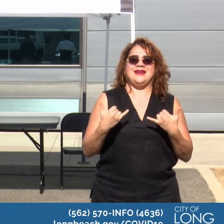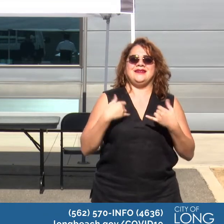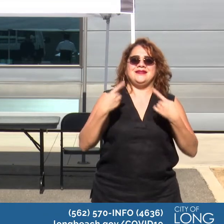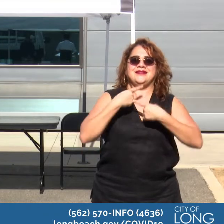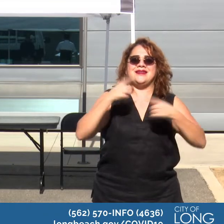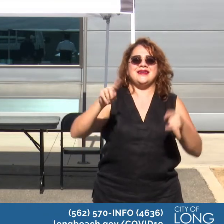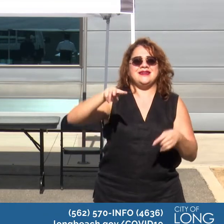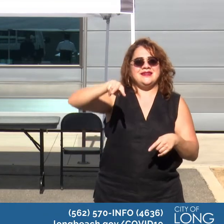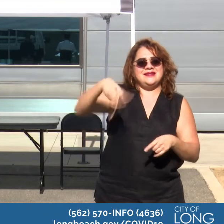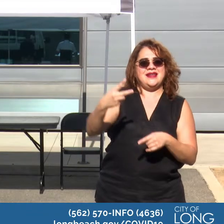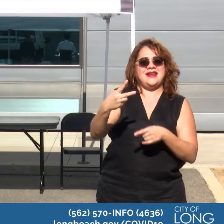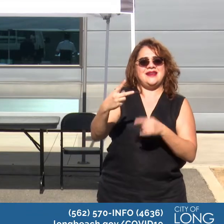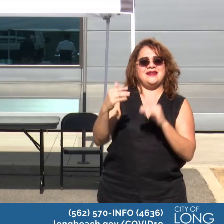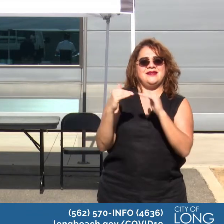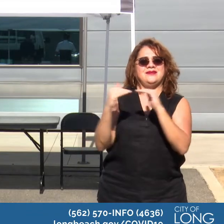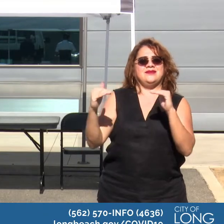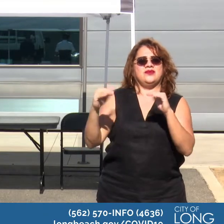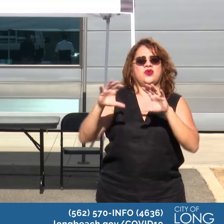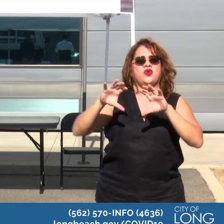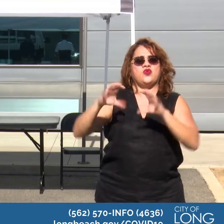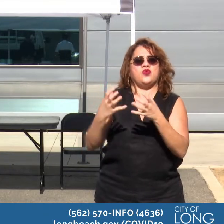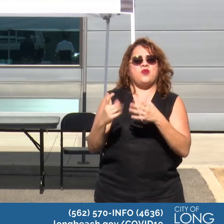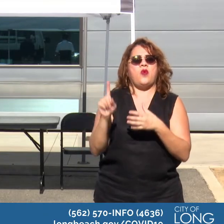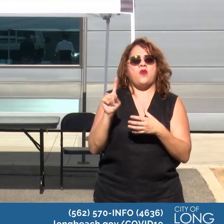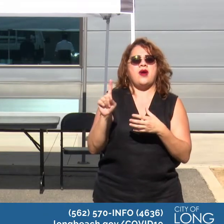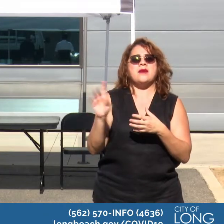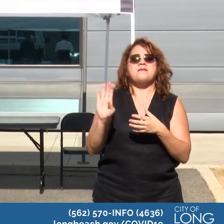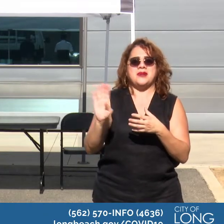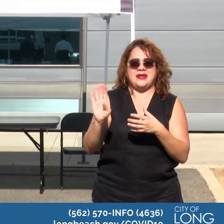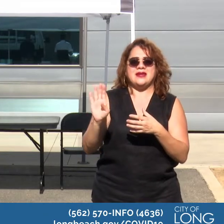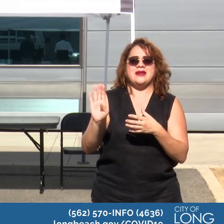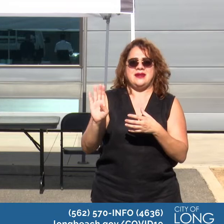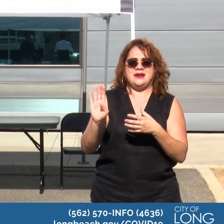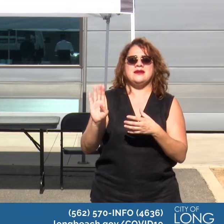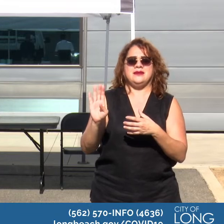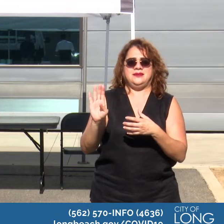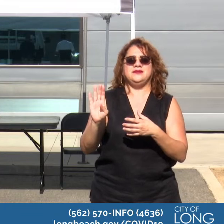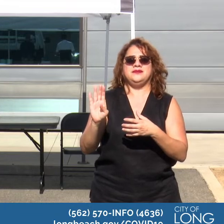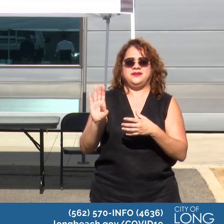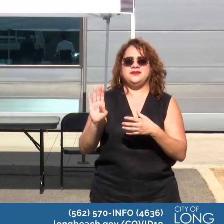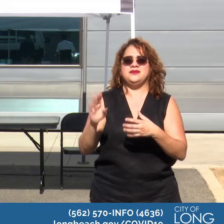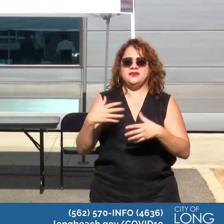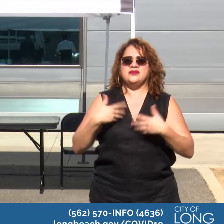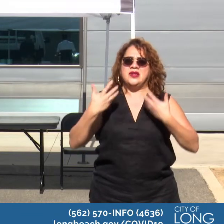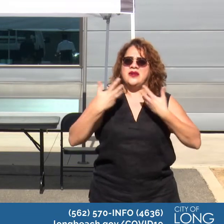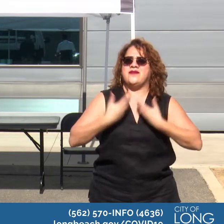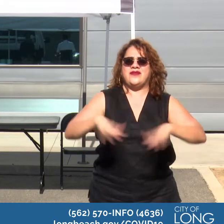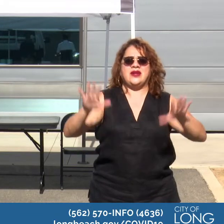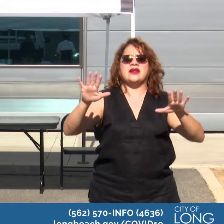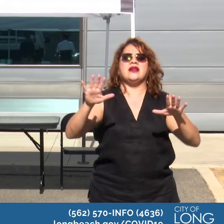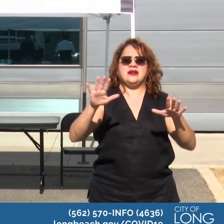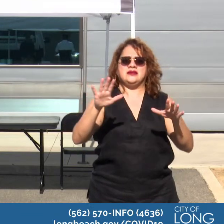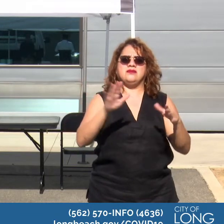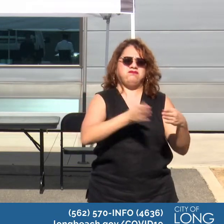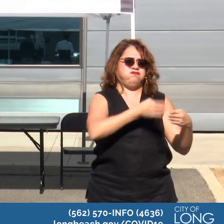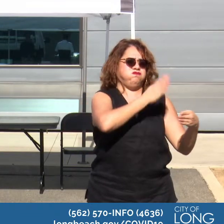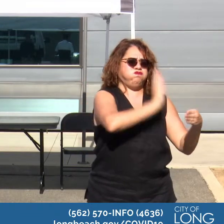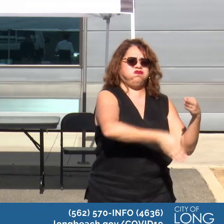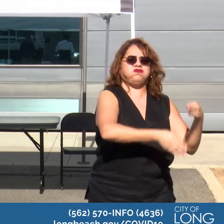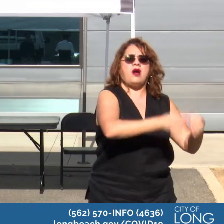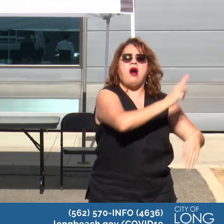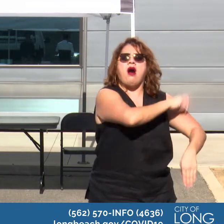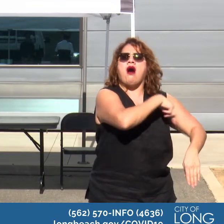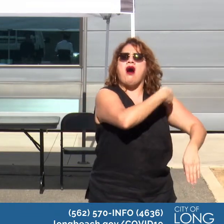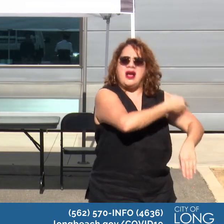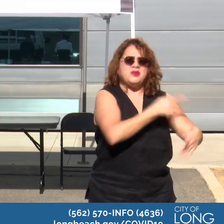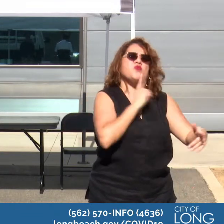the second phase, or Group B, of vaccination. We have already vaccinated a vast majority of our hospitals,